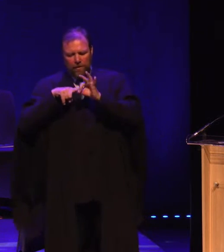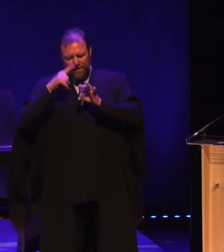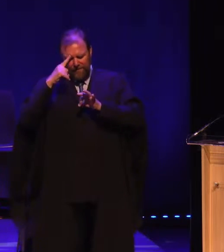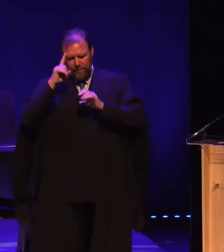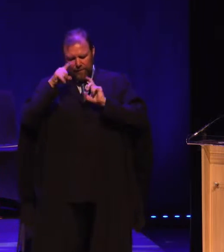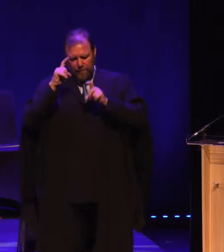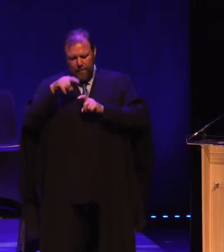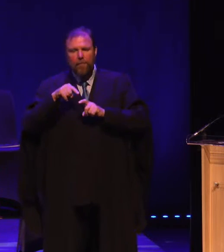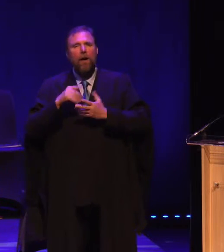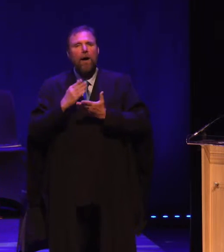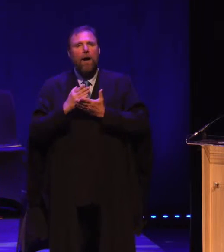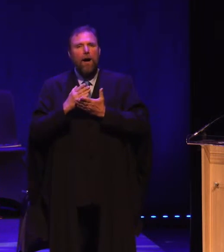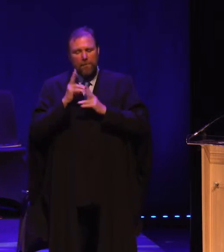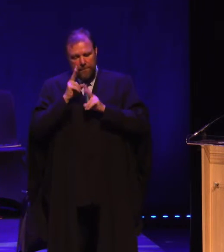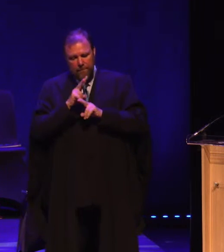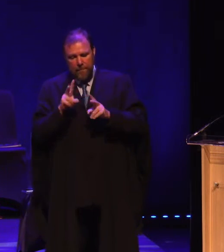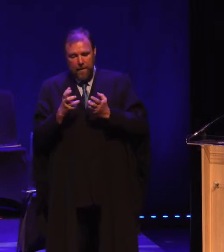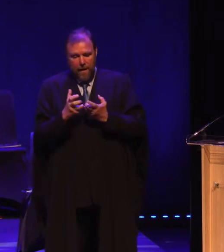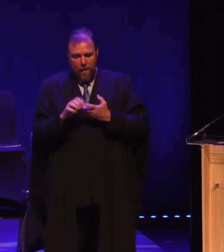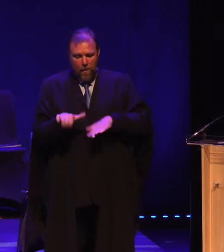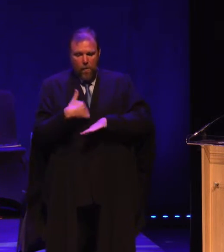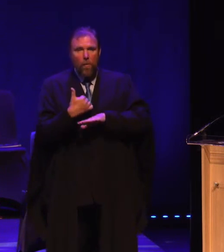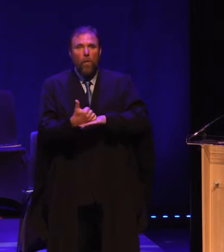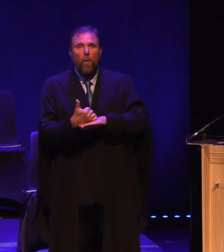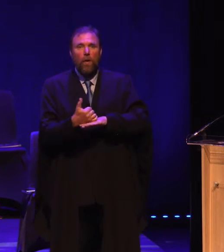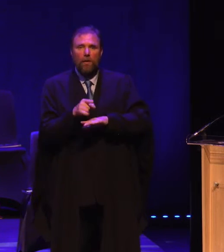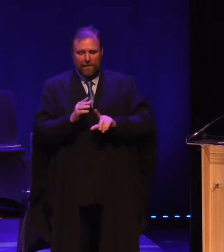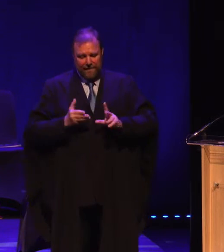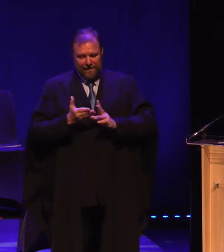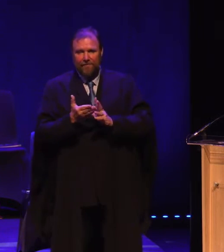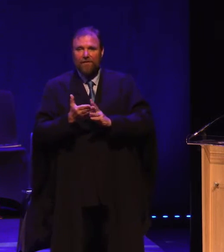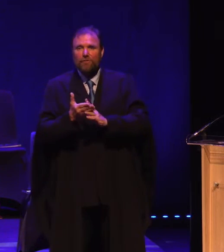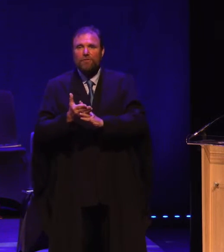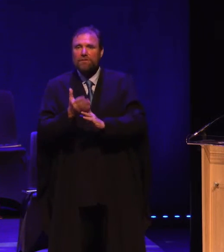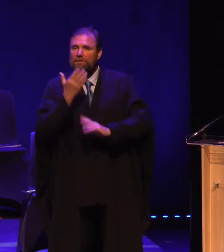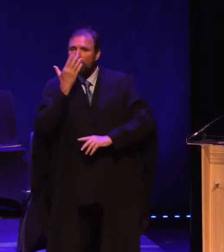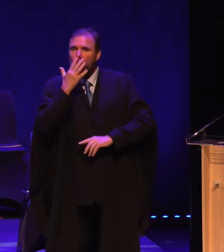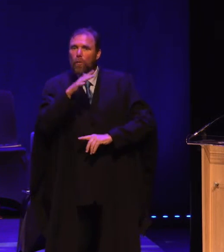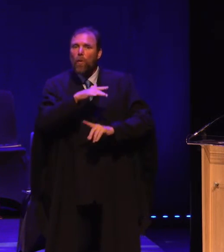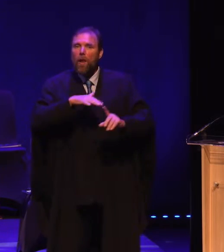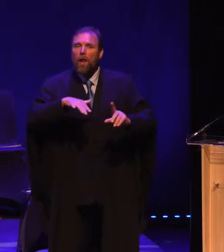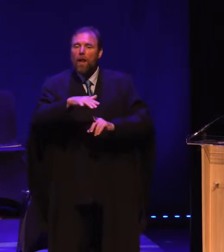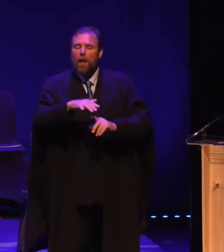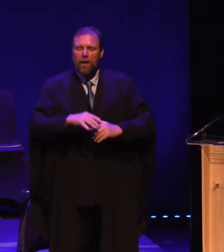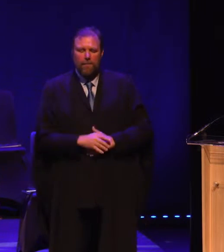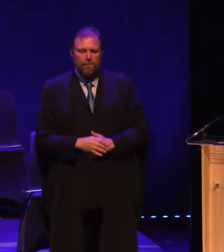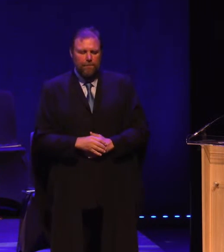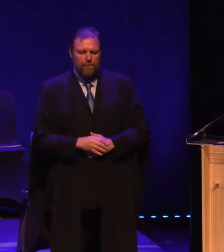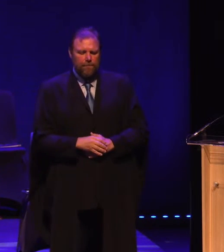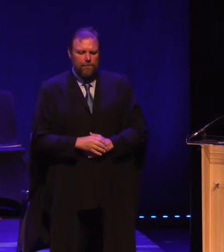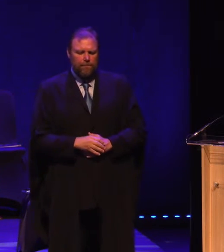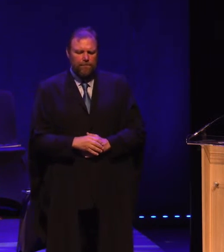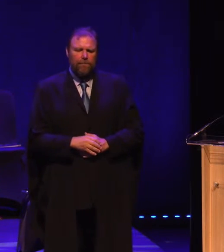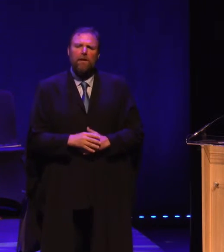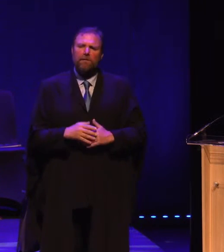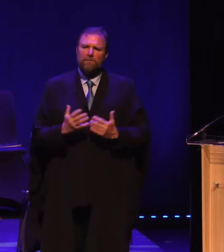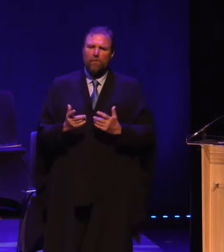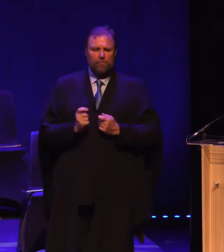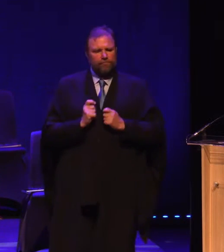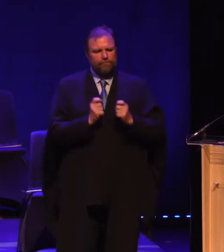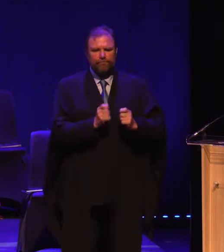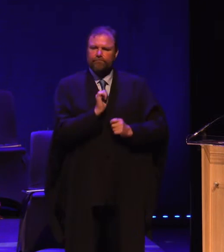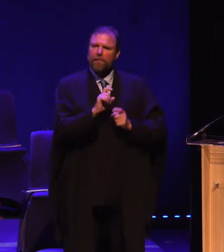reflections on the difficulties of setting up these types of interventions in the school environment. Therefore, for a